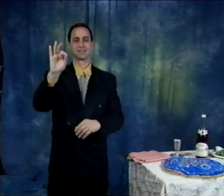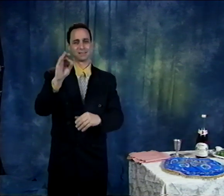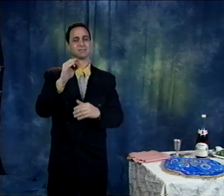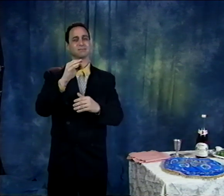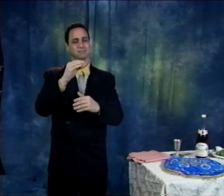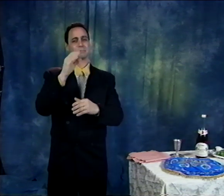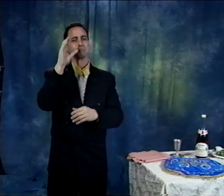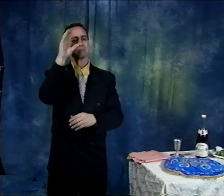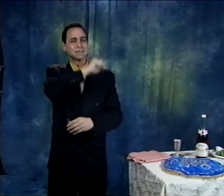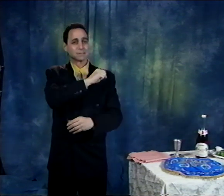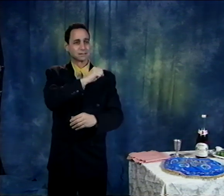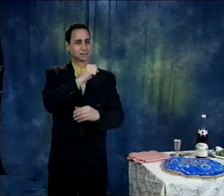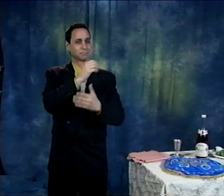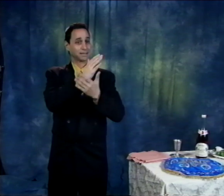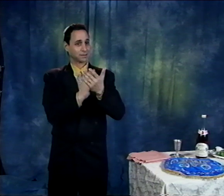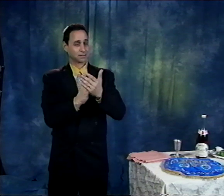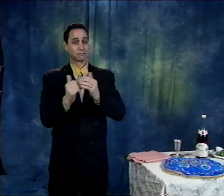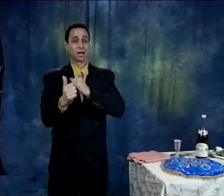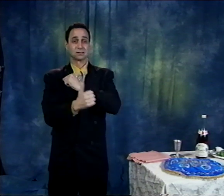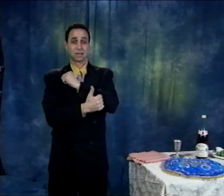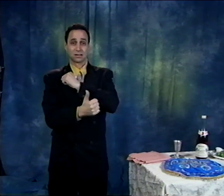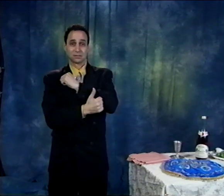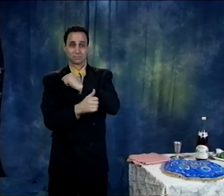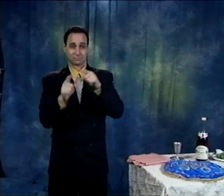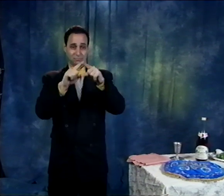it, the missing piece of the matzah